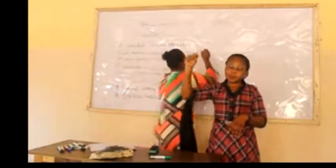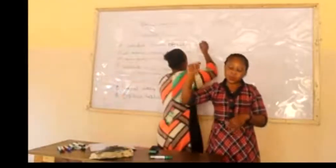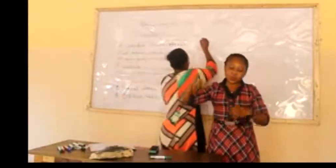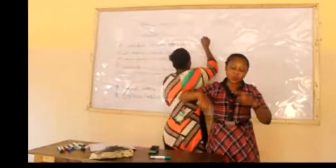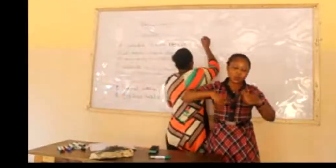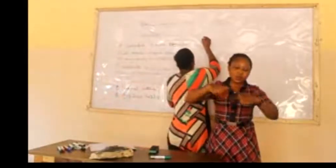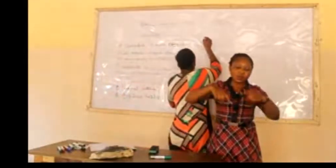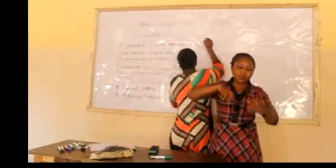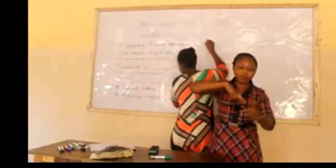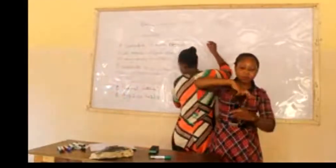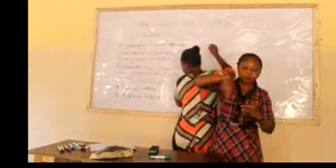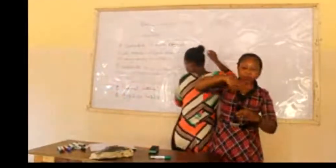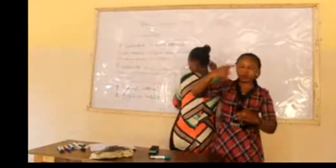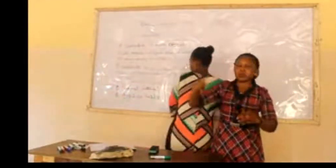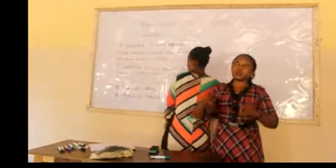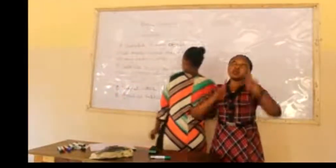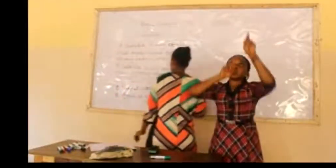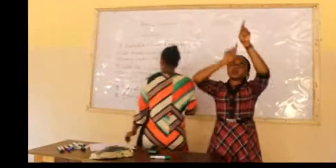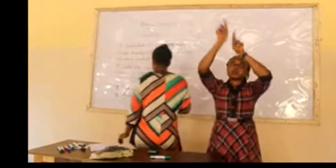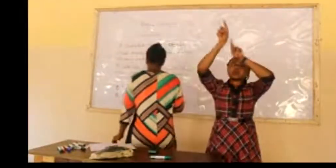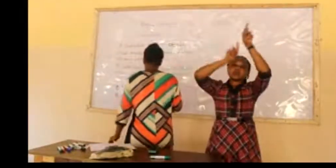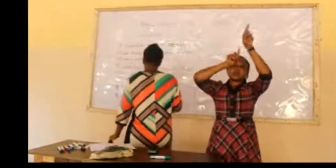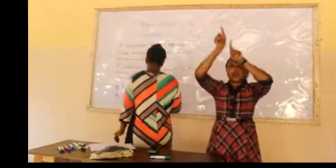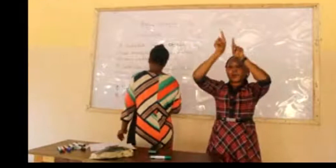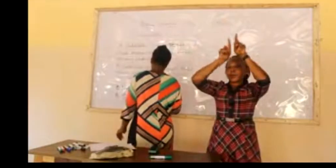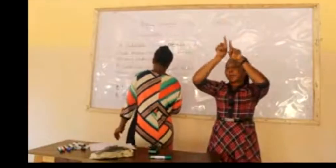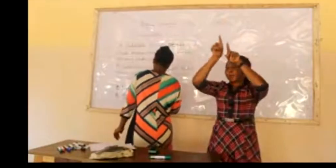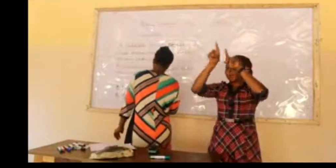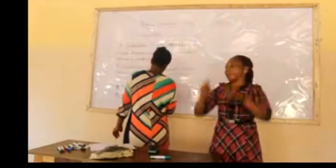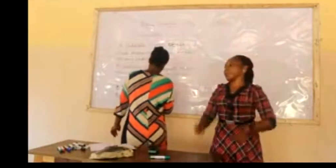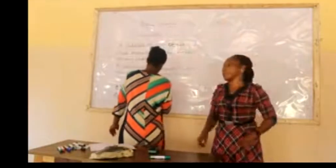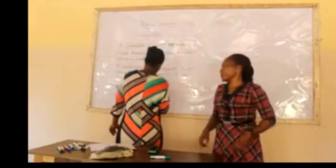So natural satellite, we talk about,